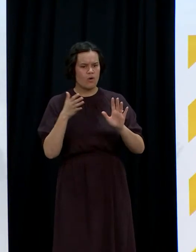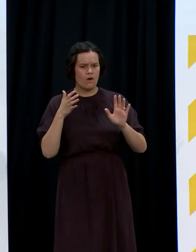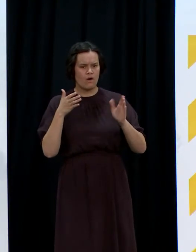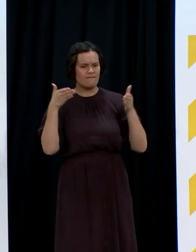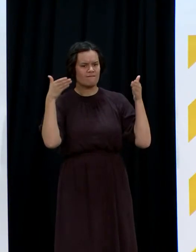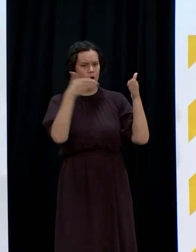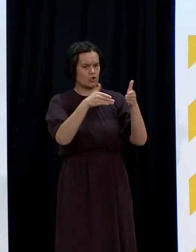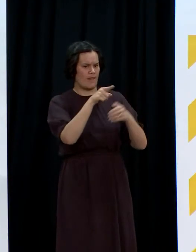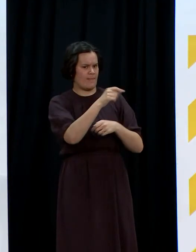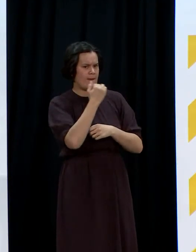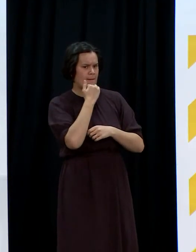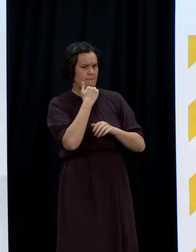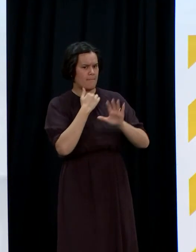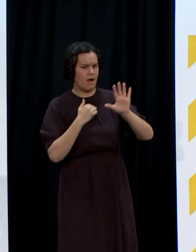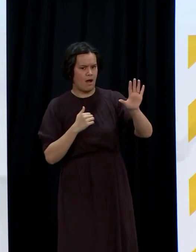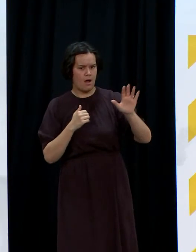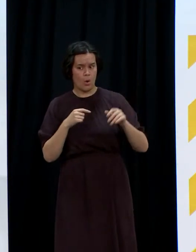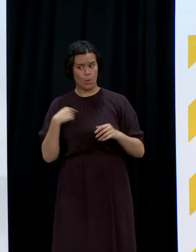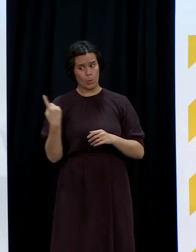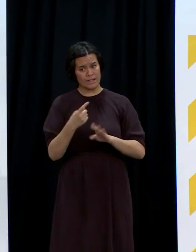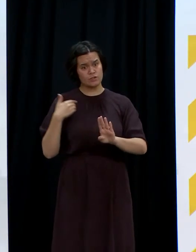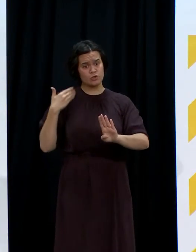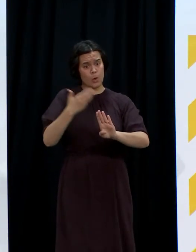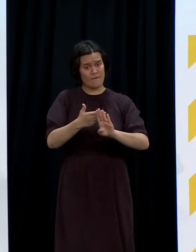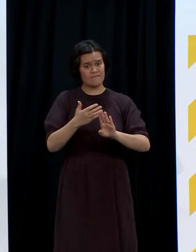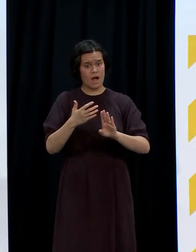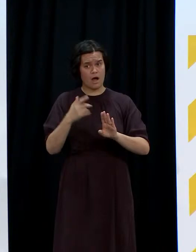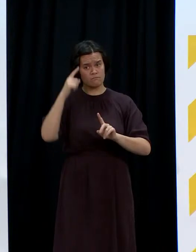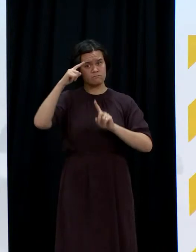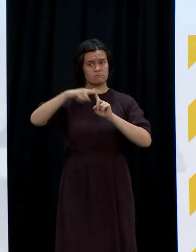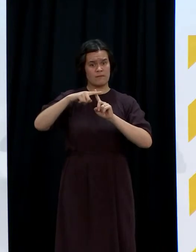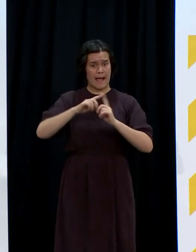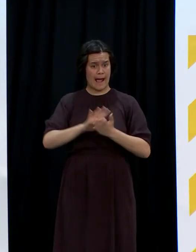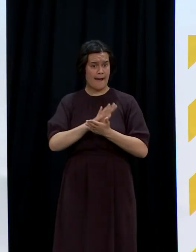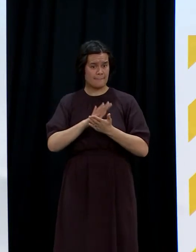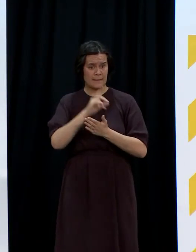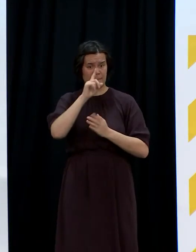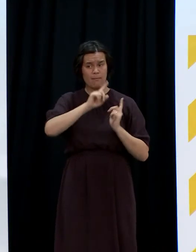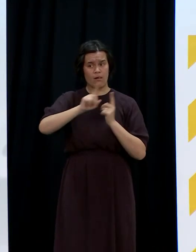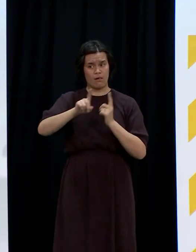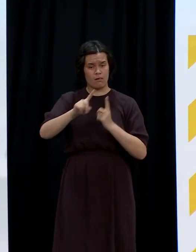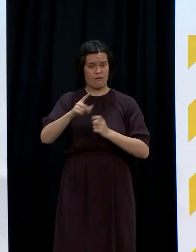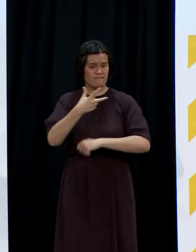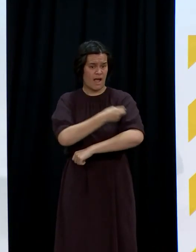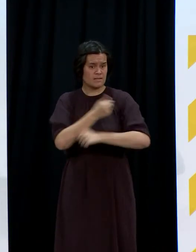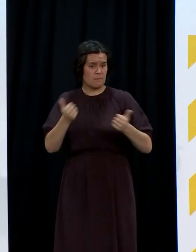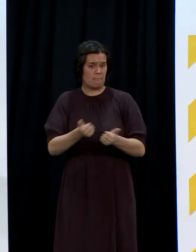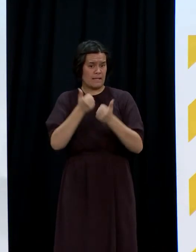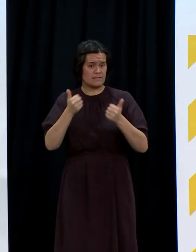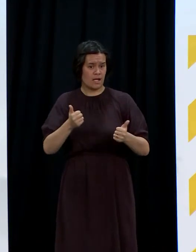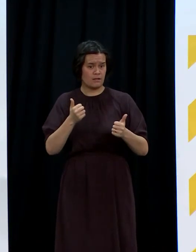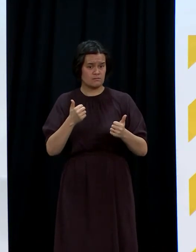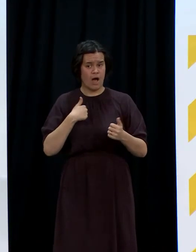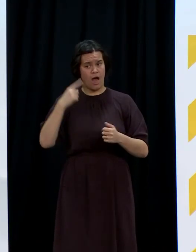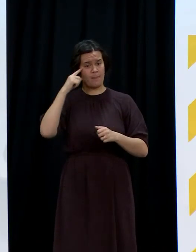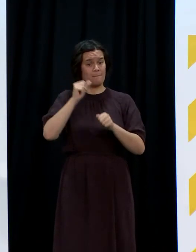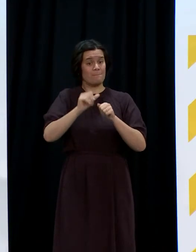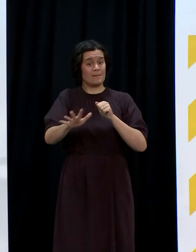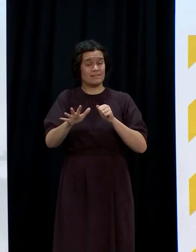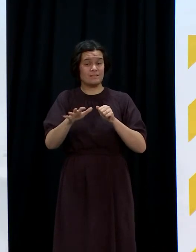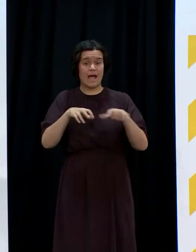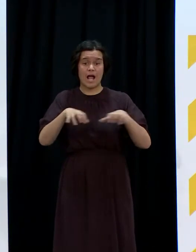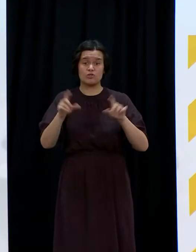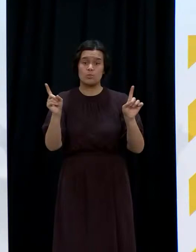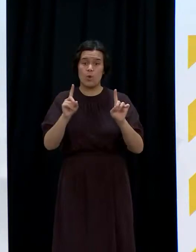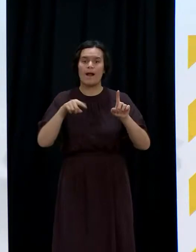actually pleased with the way that New Zealanders are responding, and the very best thing we can do is get vaccinated and encourage our friends and our family to